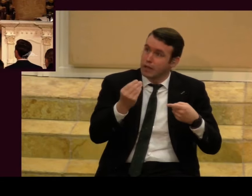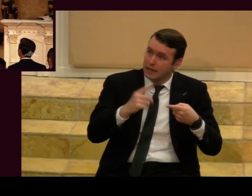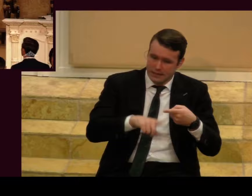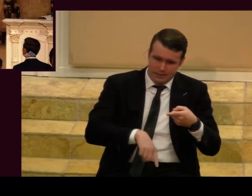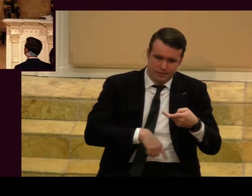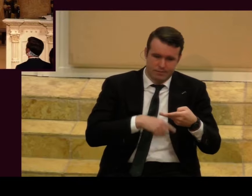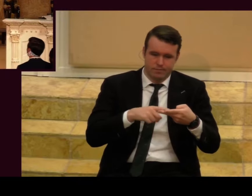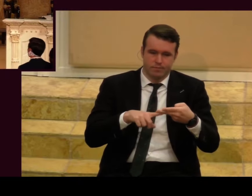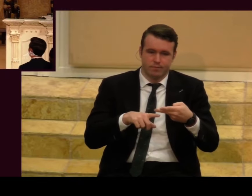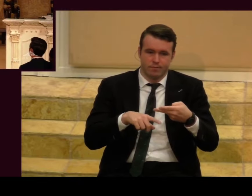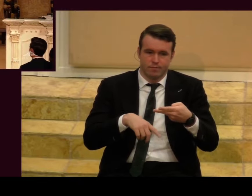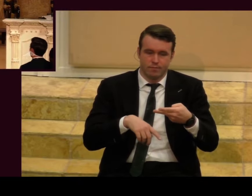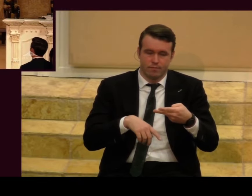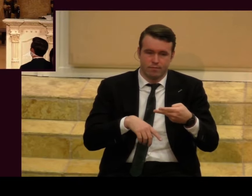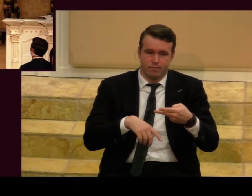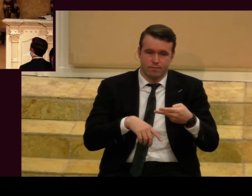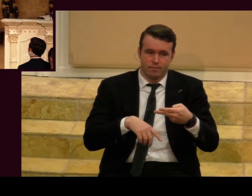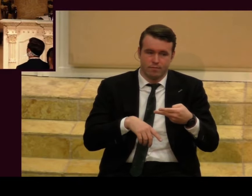money.